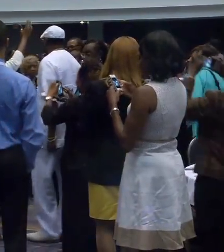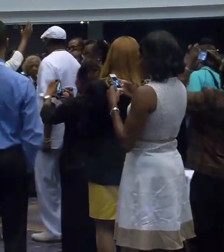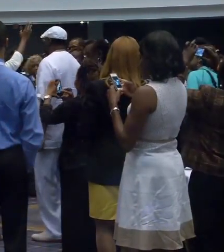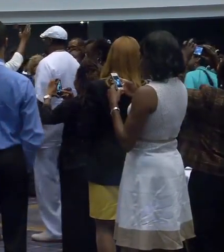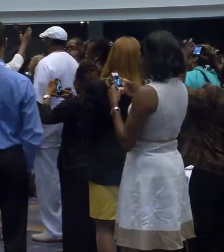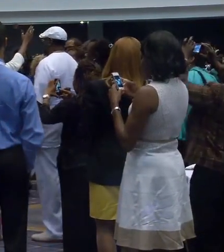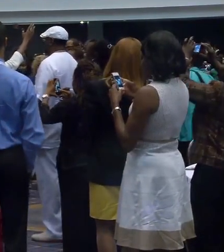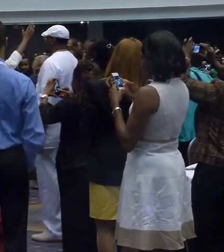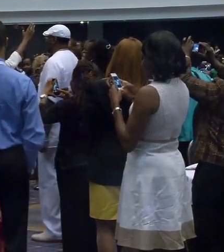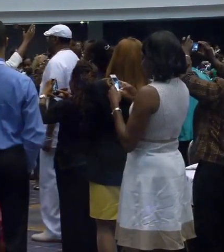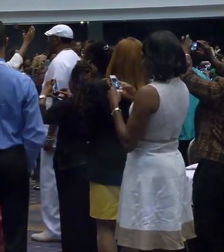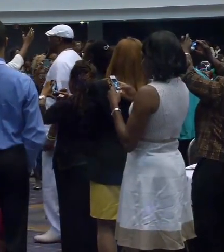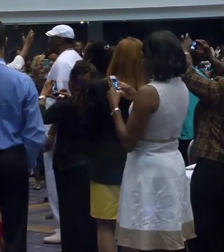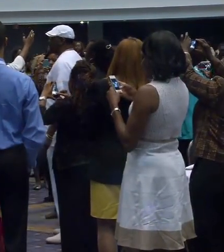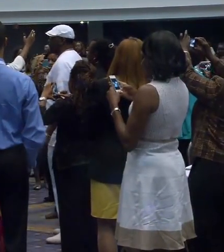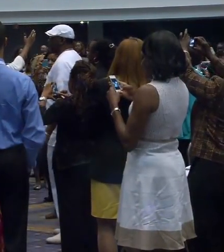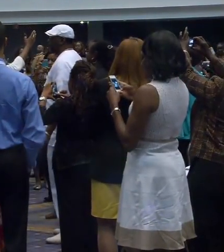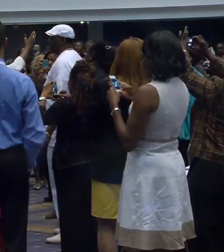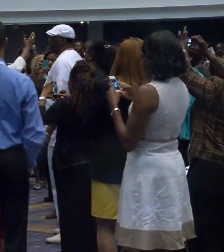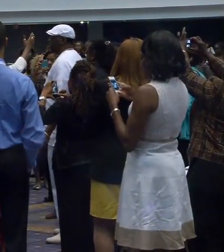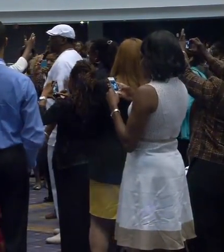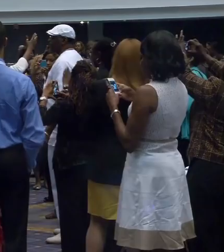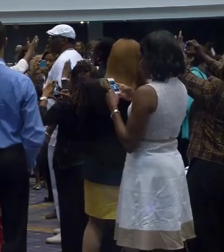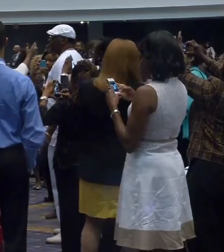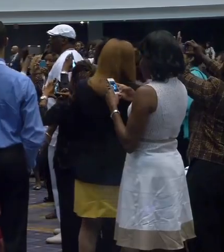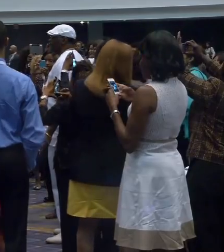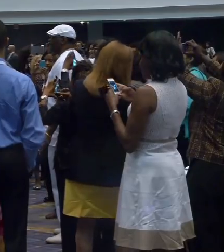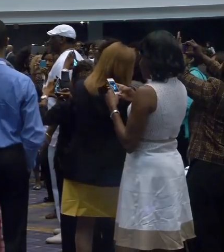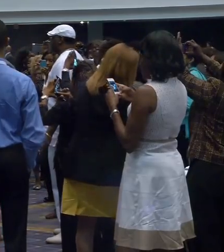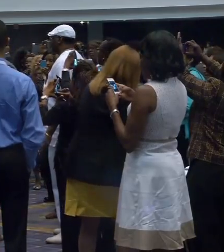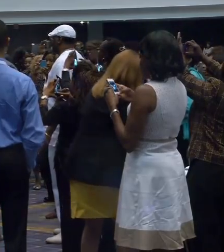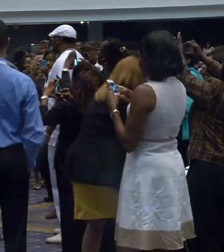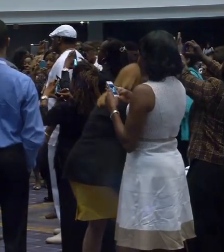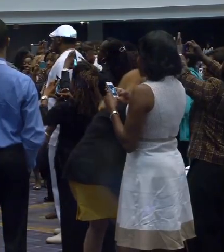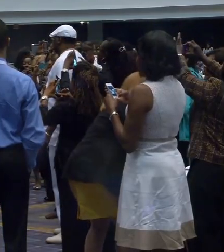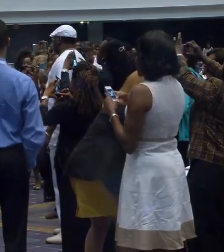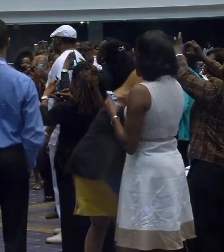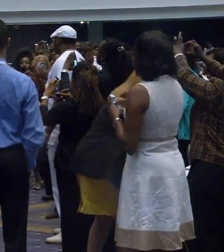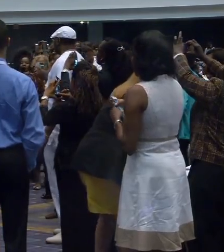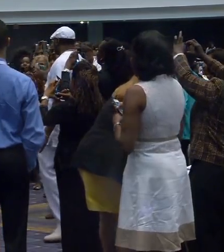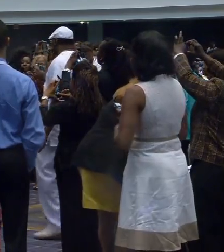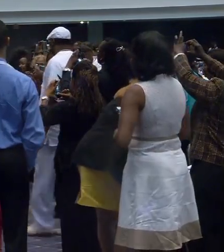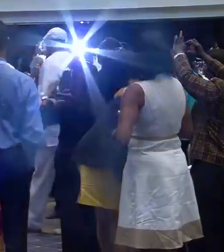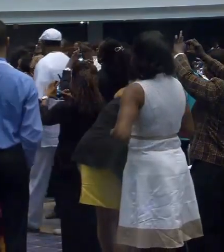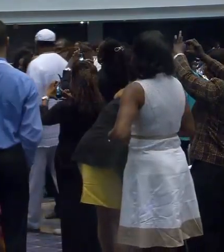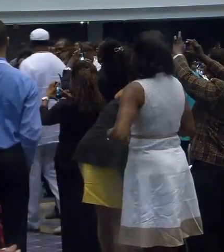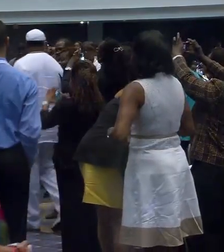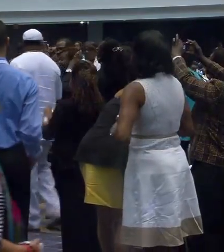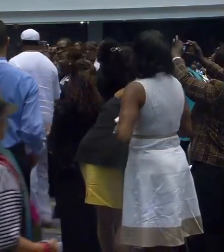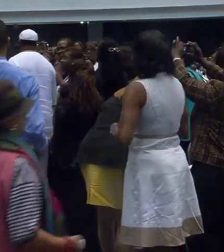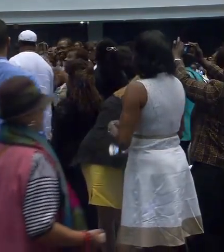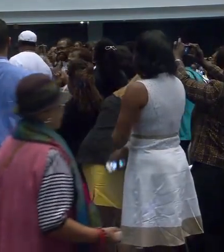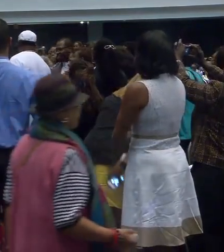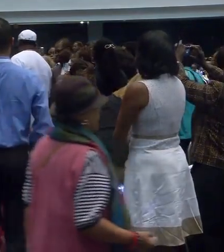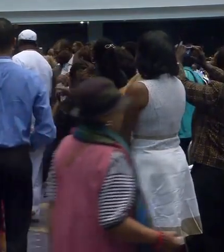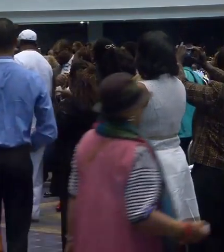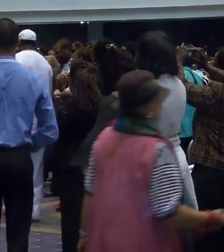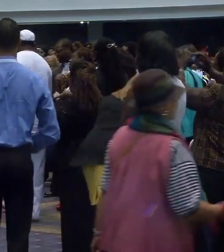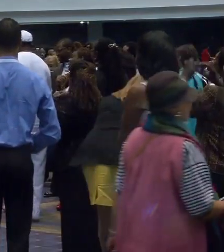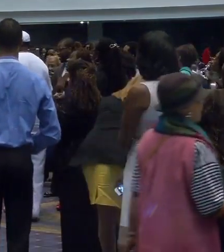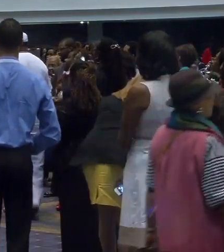do you say? I give myself away. Every single day. Just give yourself away.